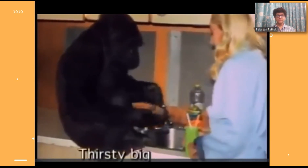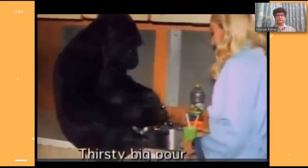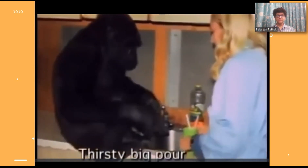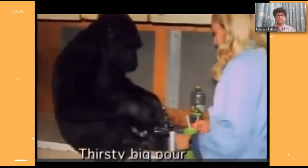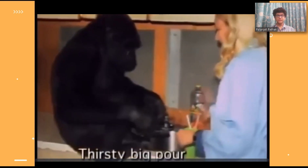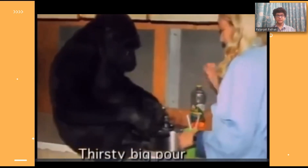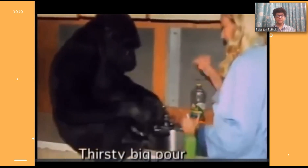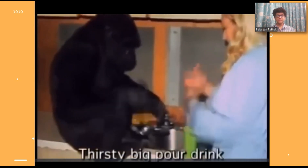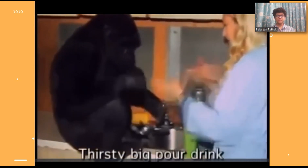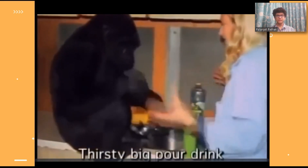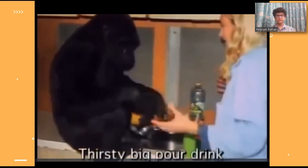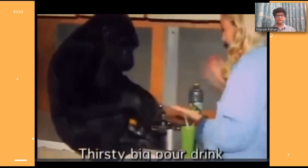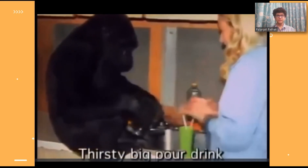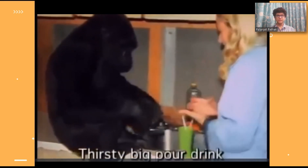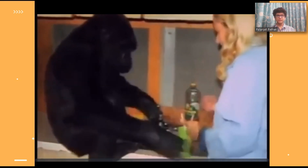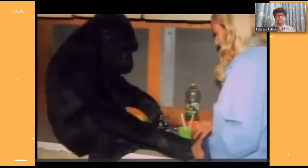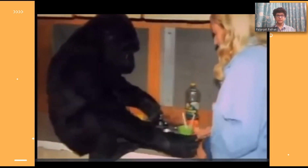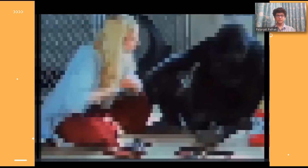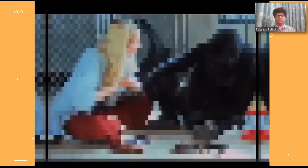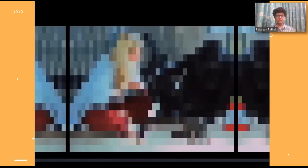was redefining our concept of gorilla intelligence.